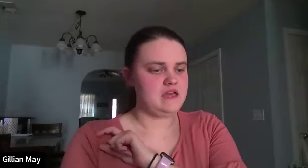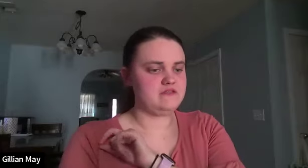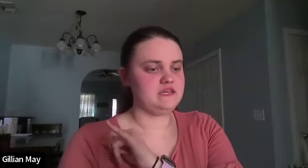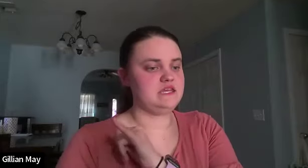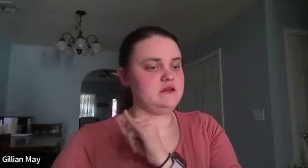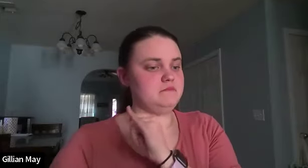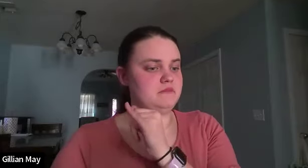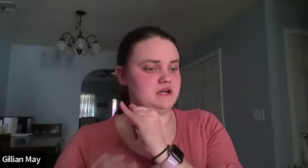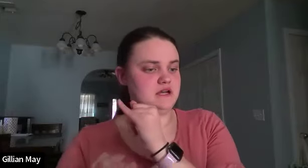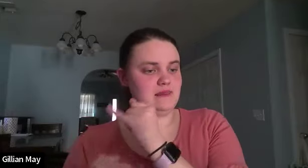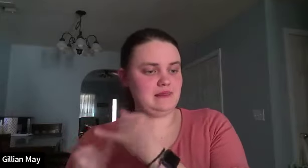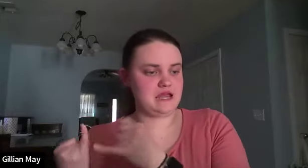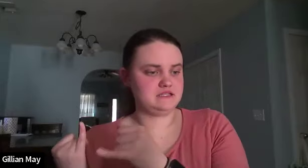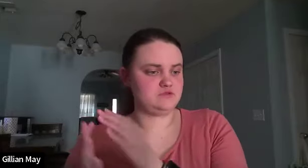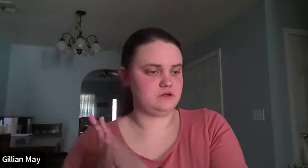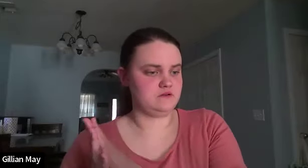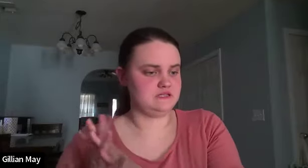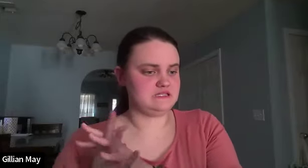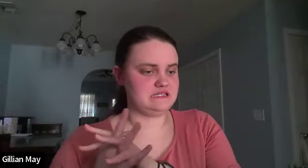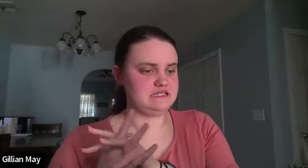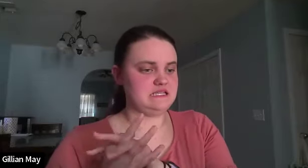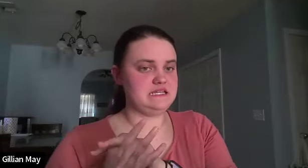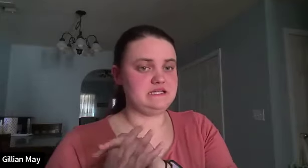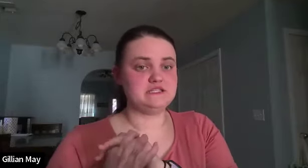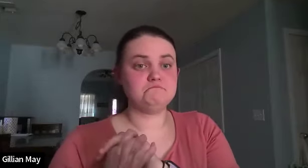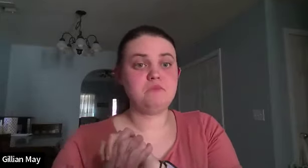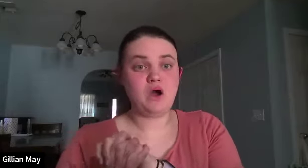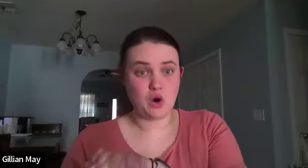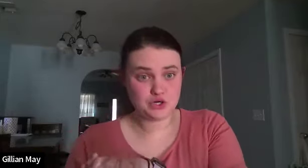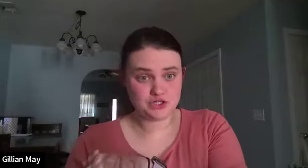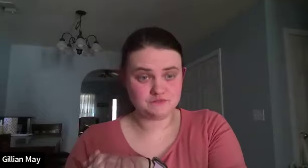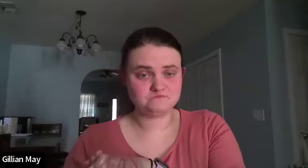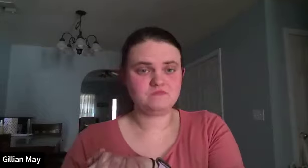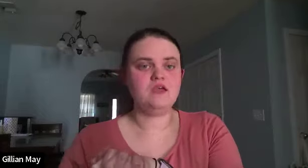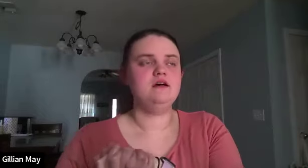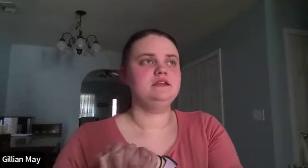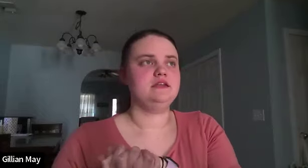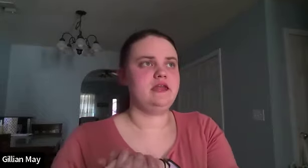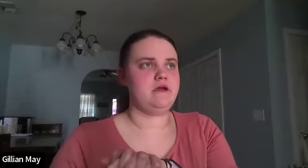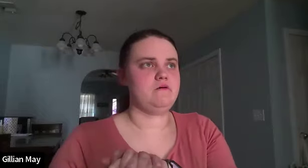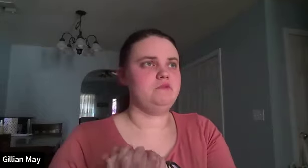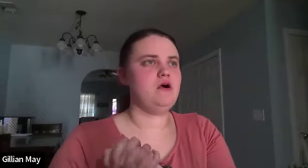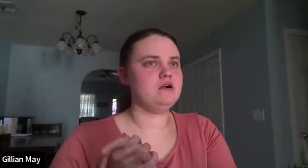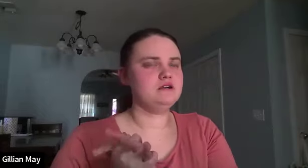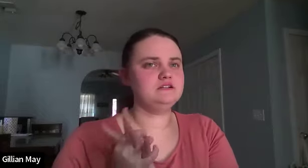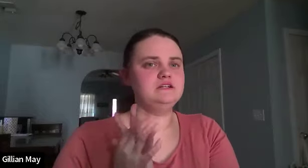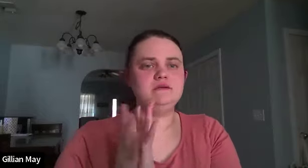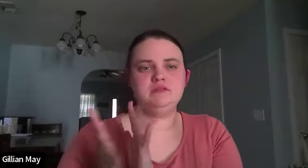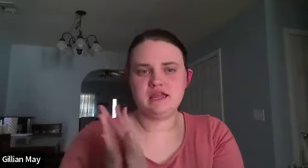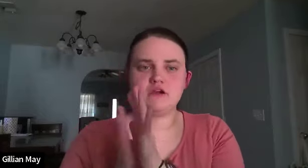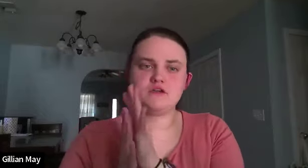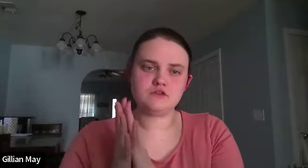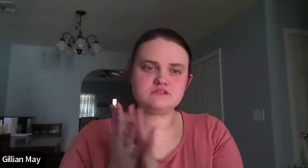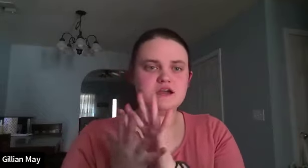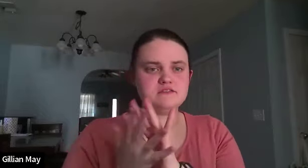And then my last one on this list is park. Now, park, playground, those kind of